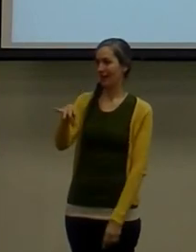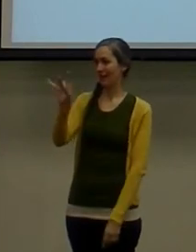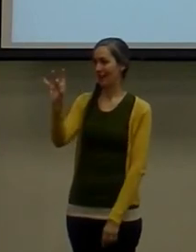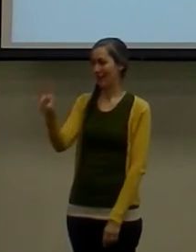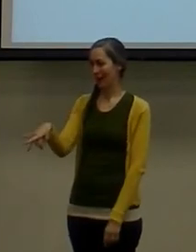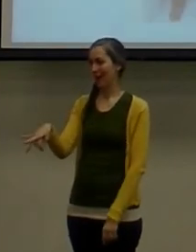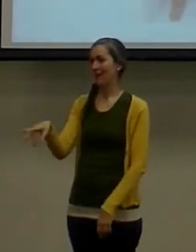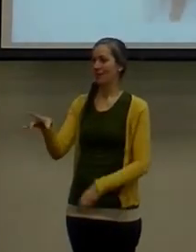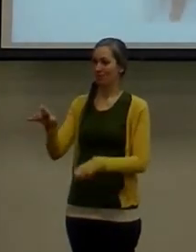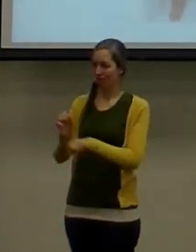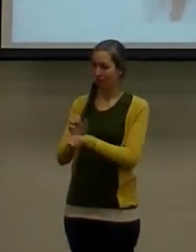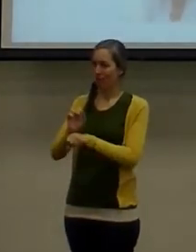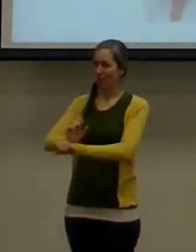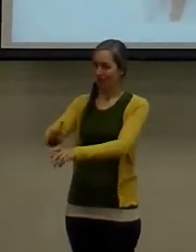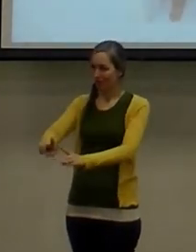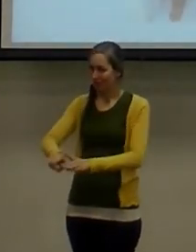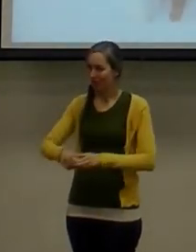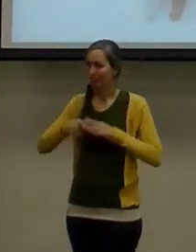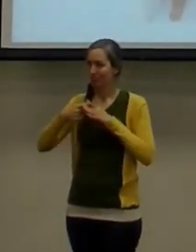started.